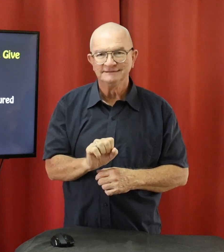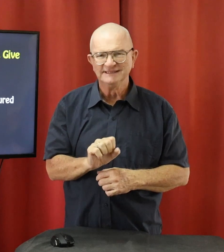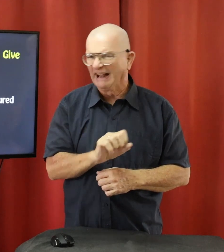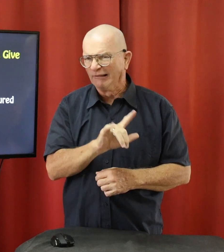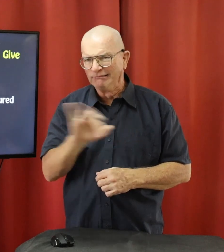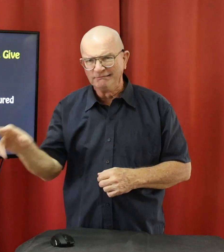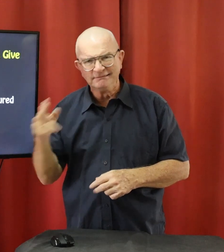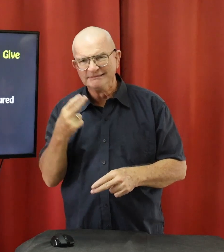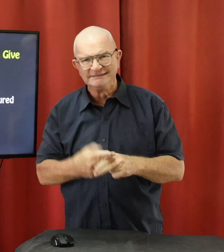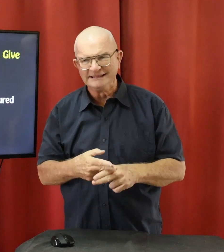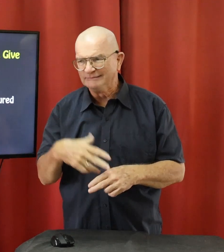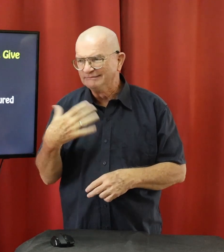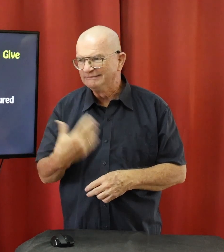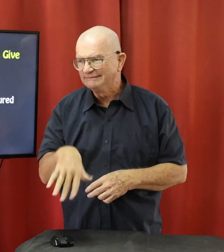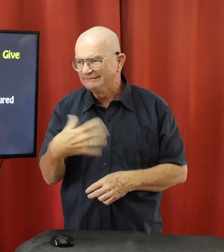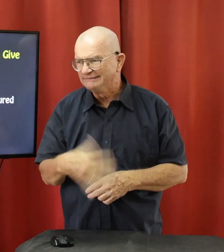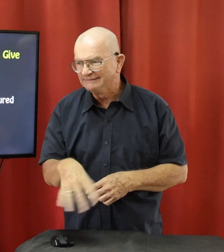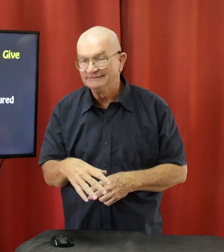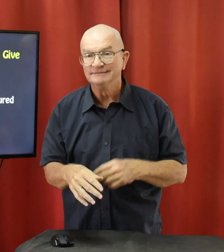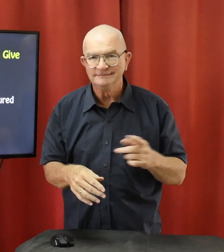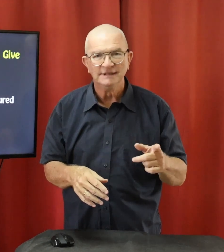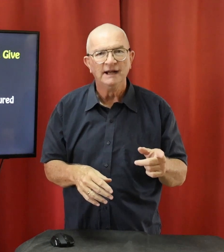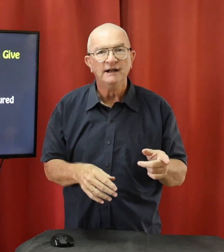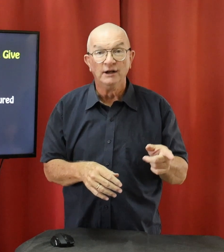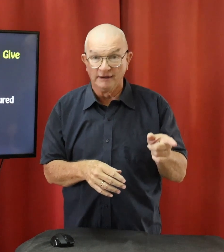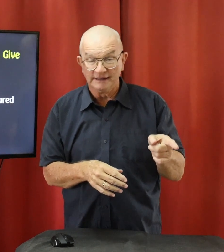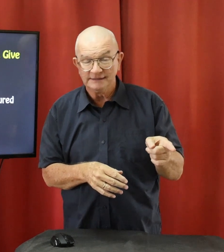Honor people like Epaphroditus. Boy, that's a long name.